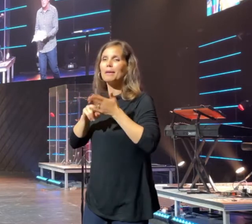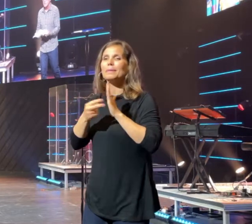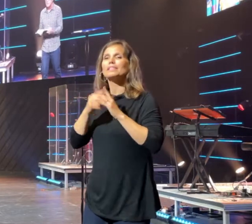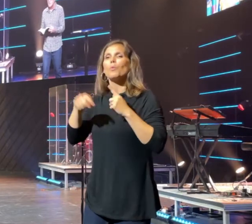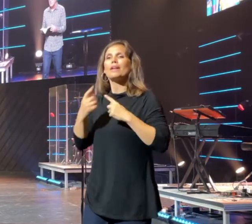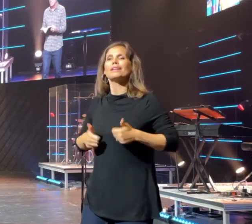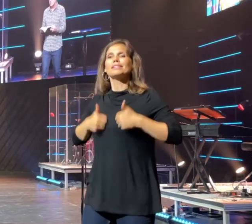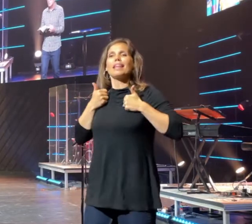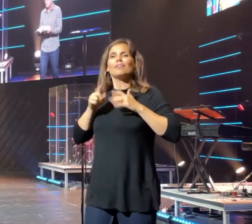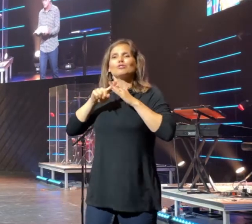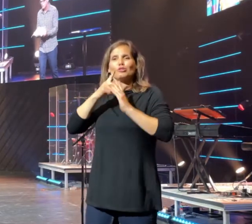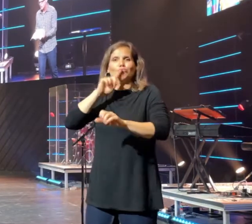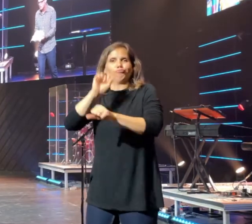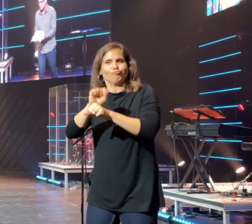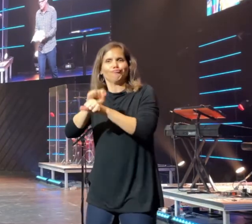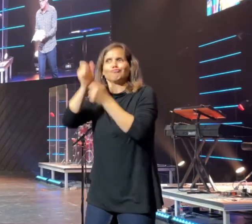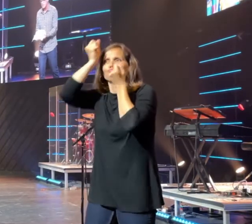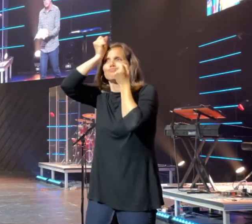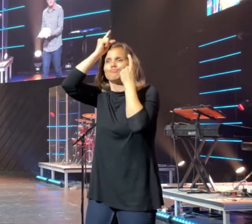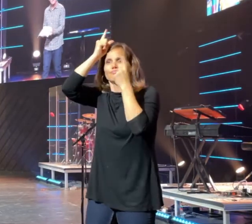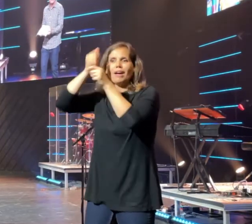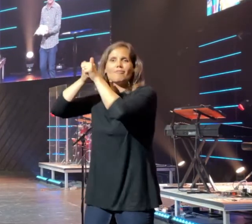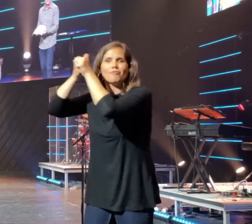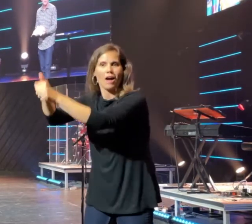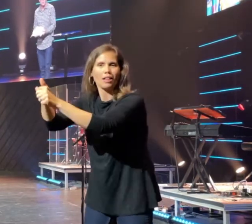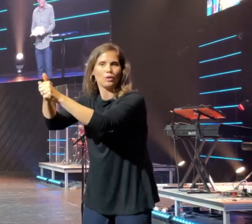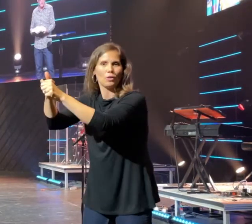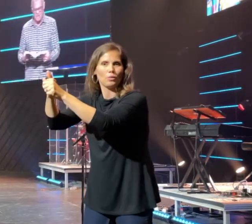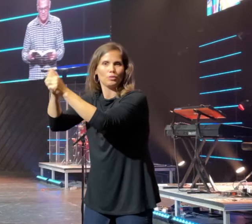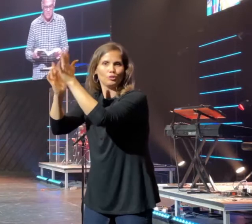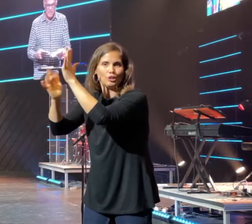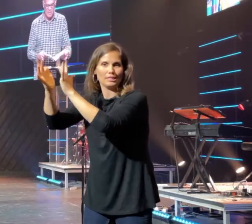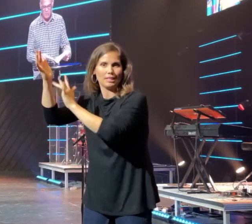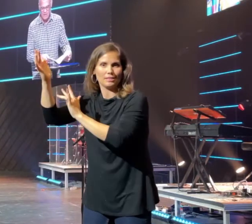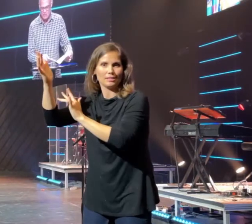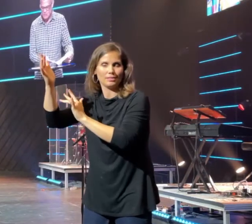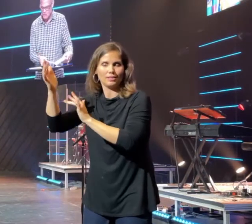Right? It's when Peter finally began to have his life changed. You know,